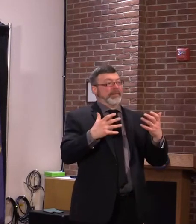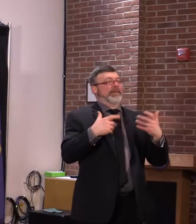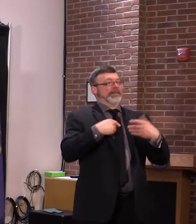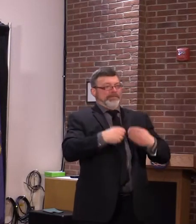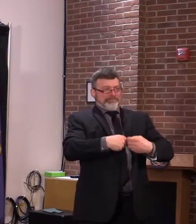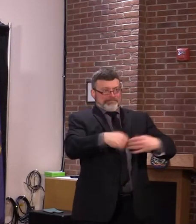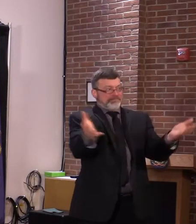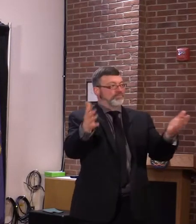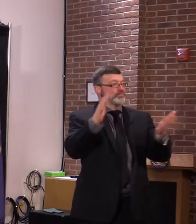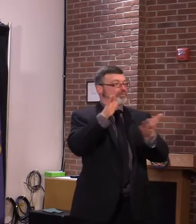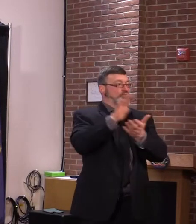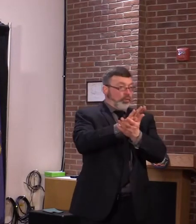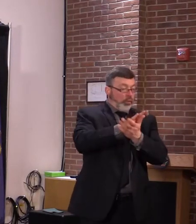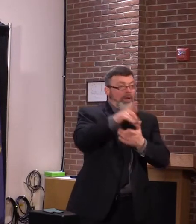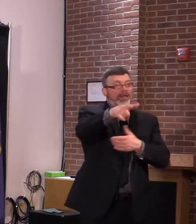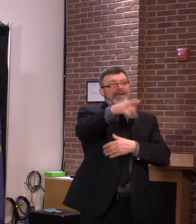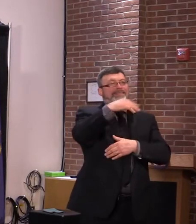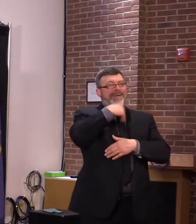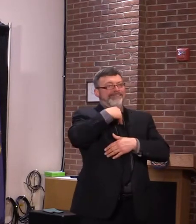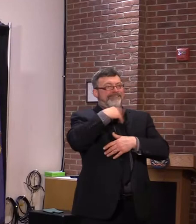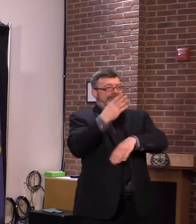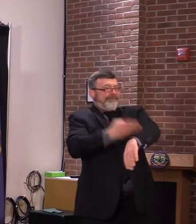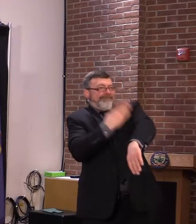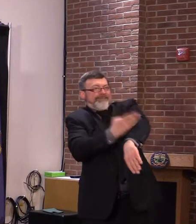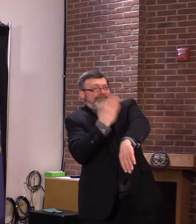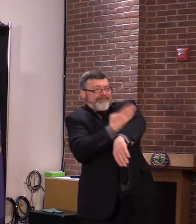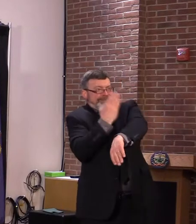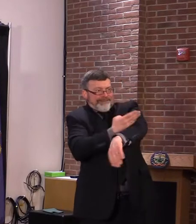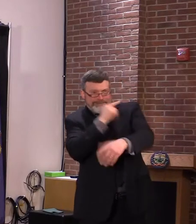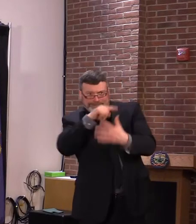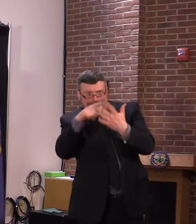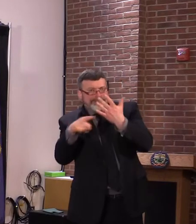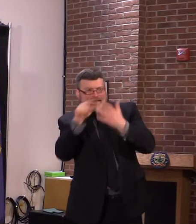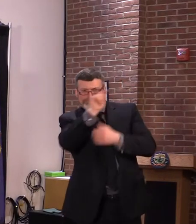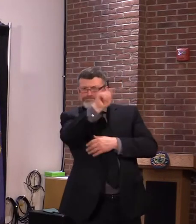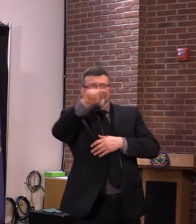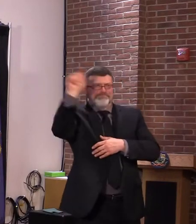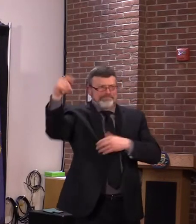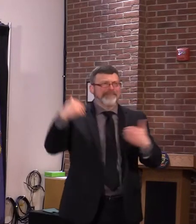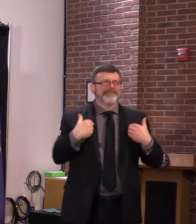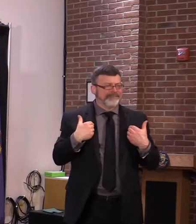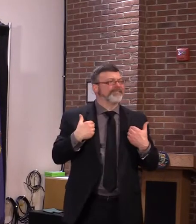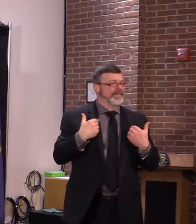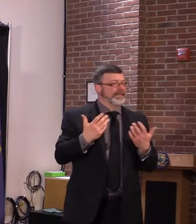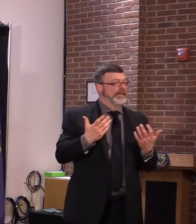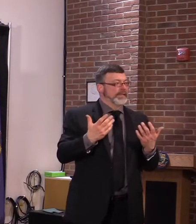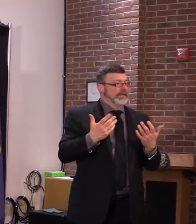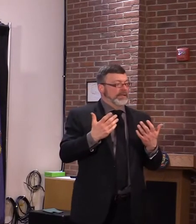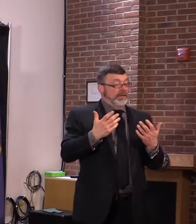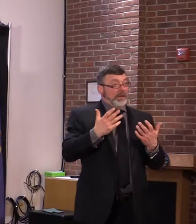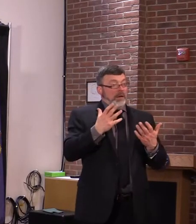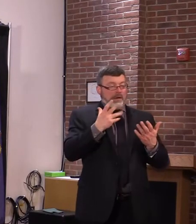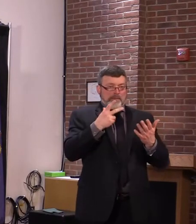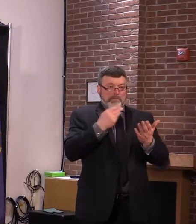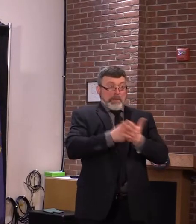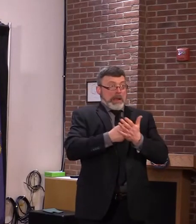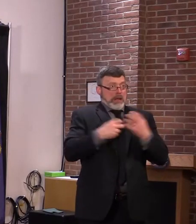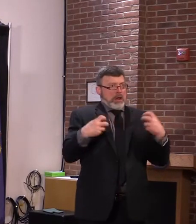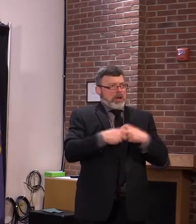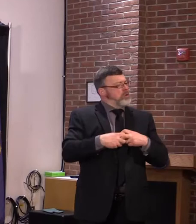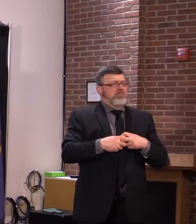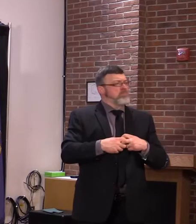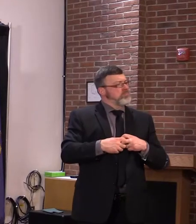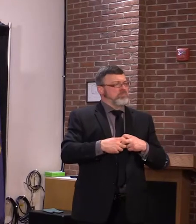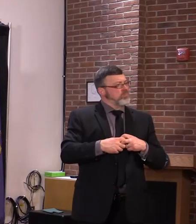construction projects and so forth. Money's not necessarily the issue with those projects. Sometimes it's often finding the contractors to do the work,